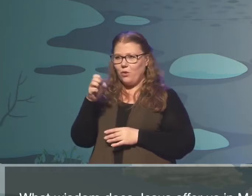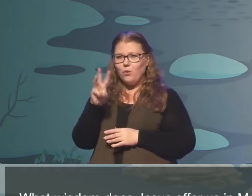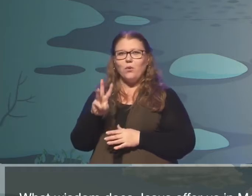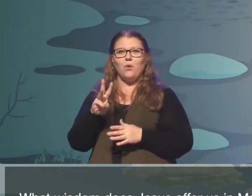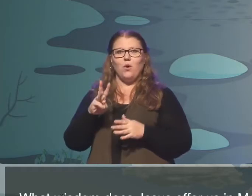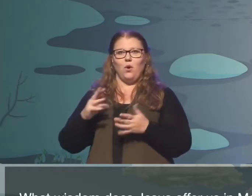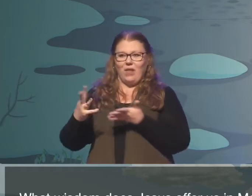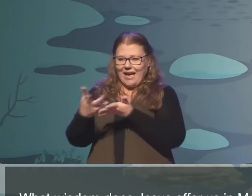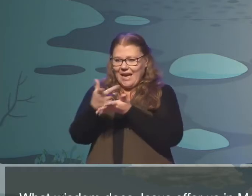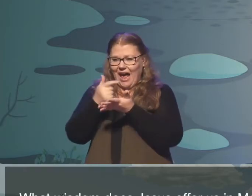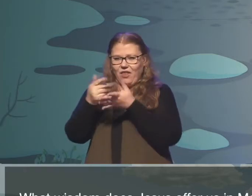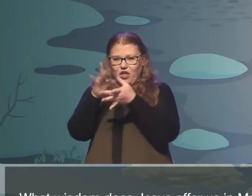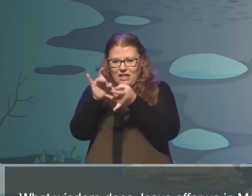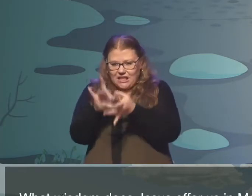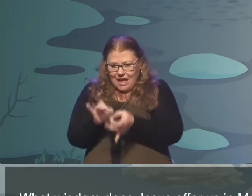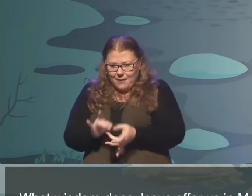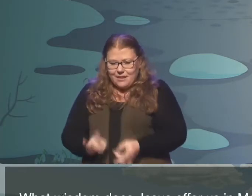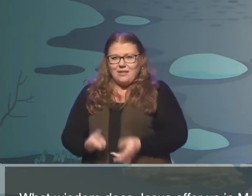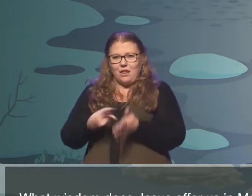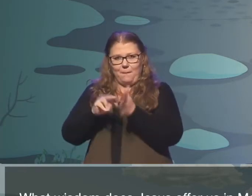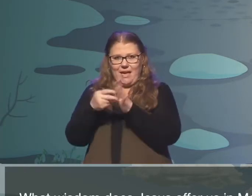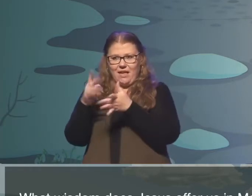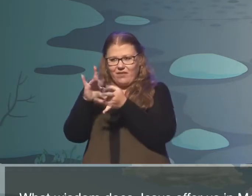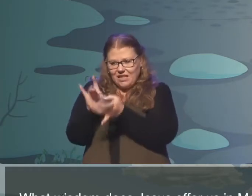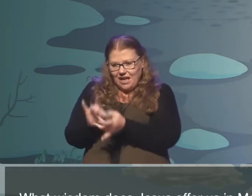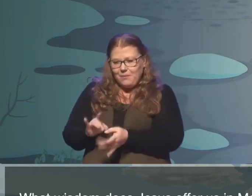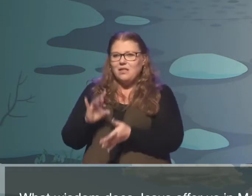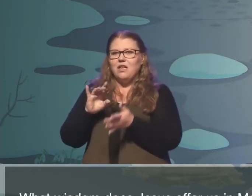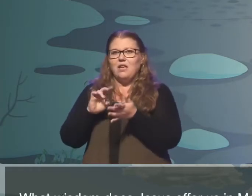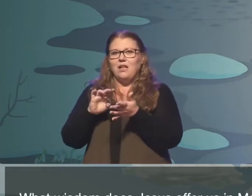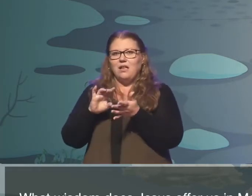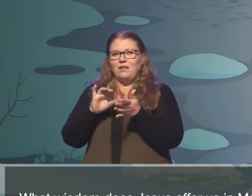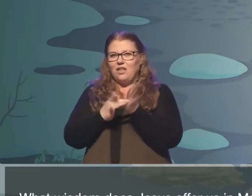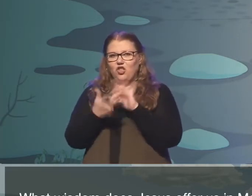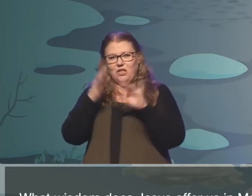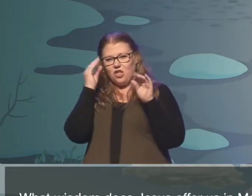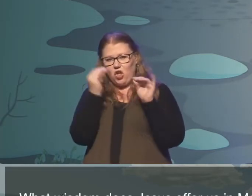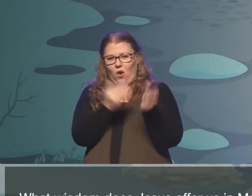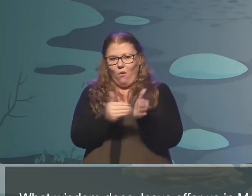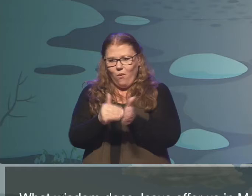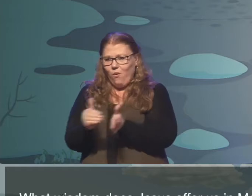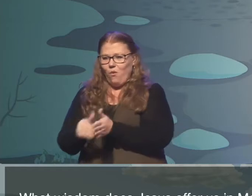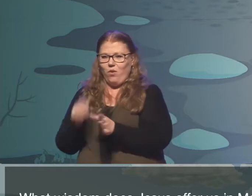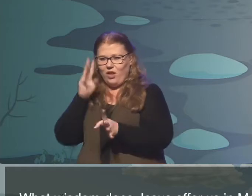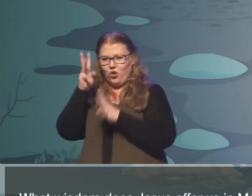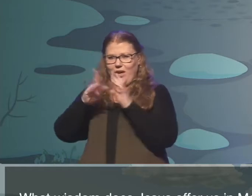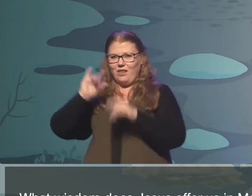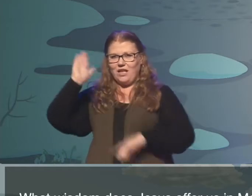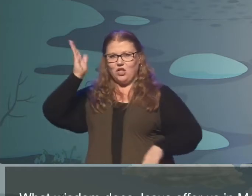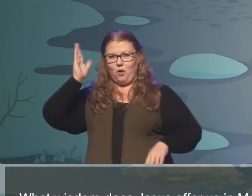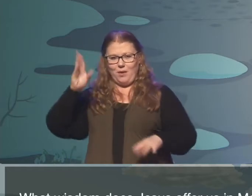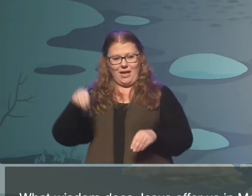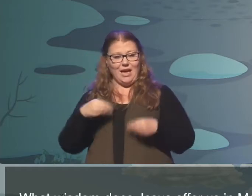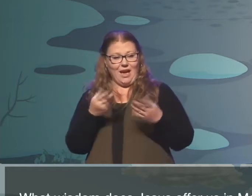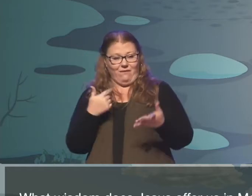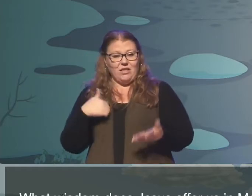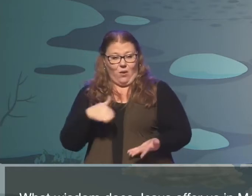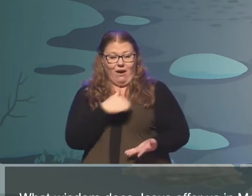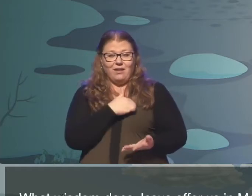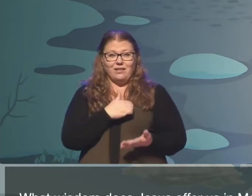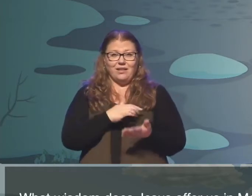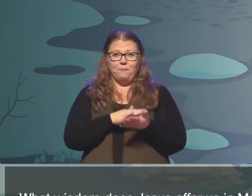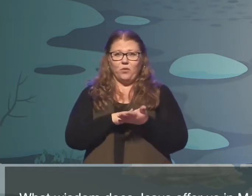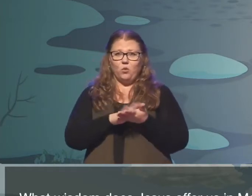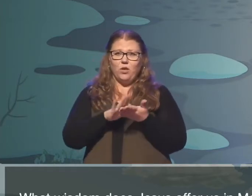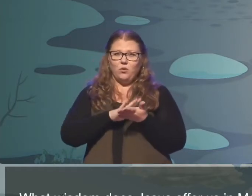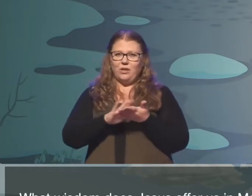statements or gathered the meaning of statements that Jesus taught over and over again and created this narrative, this sermon, and gave it to us in a nice,